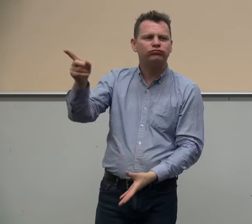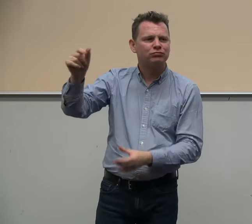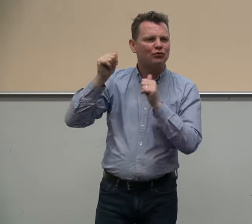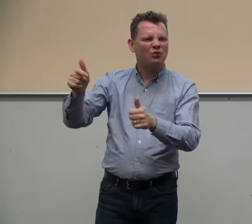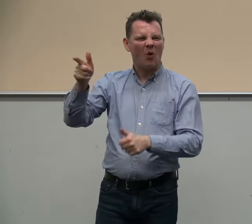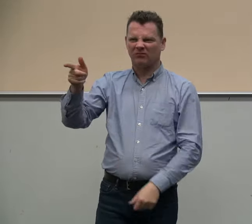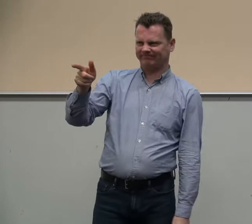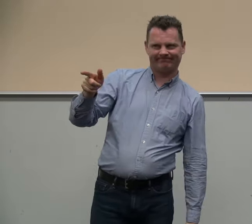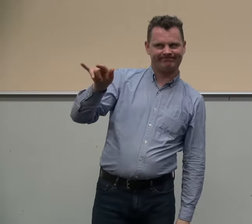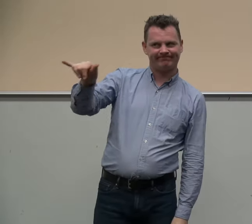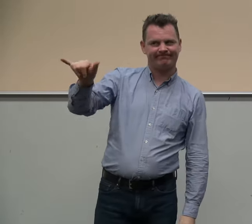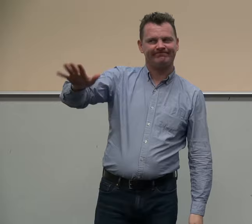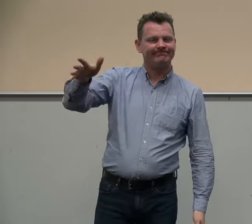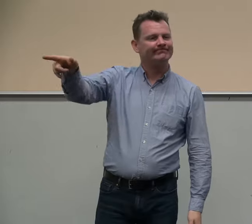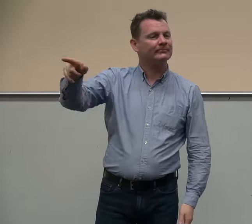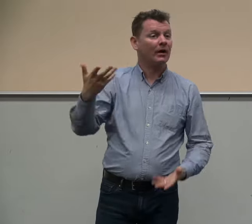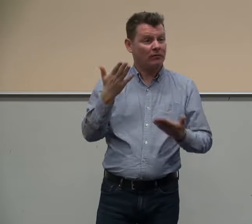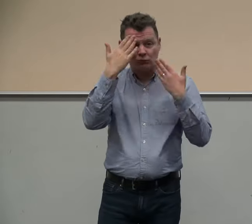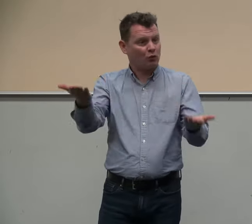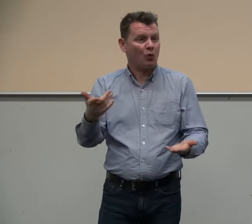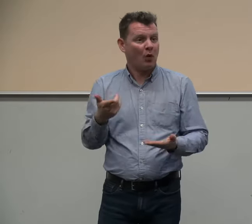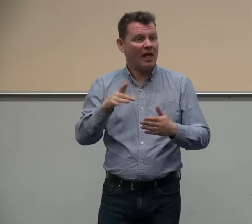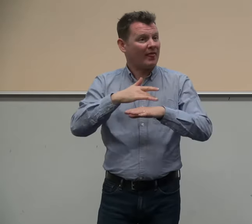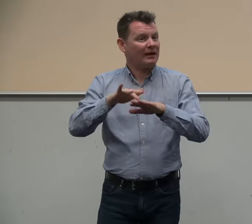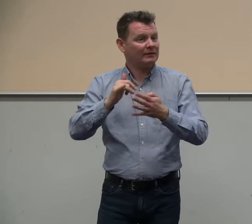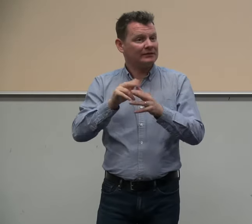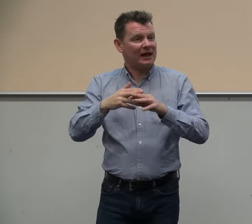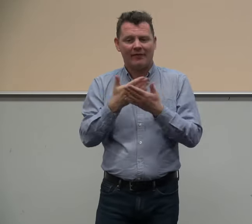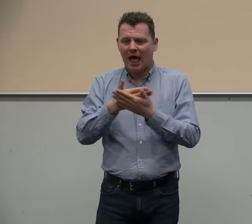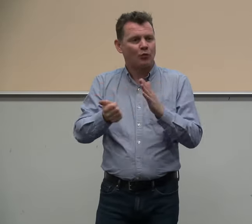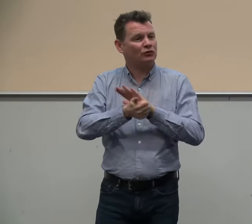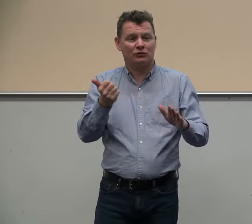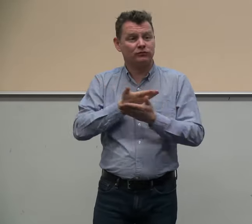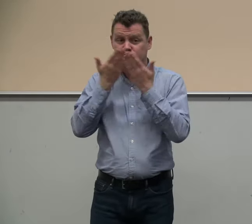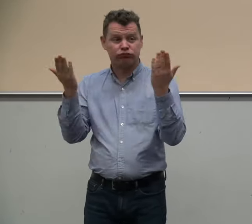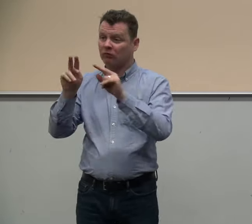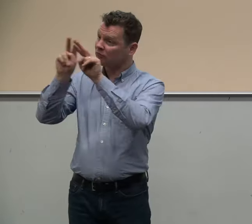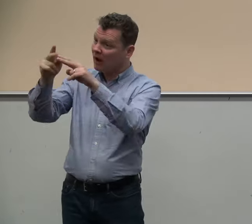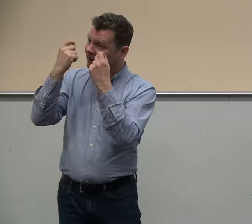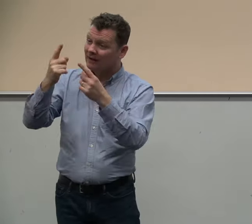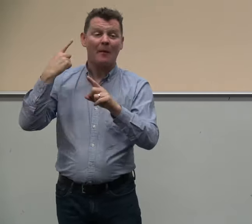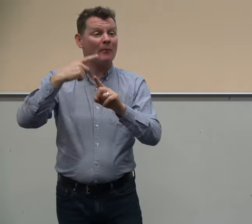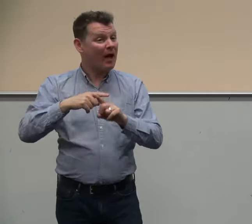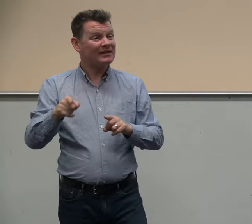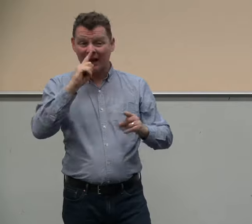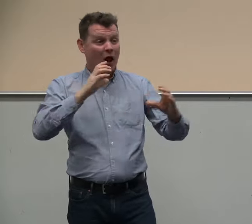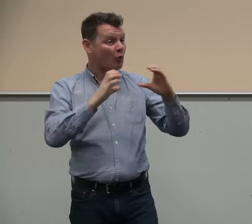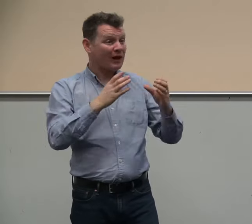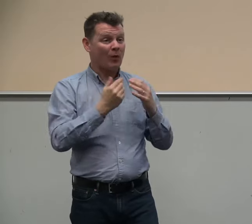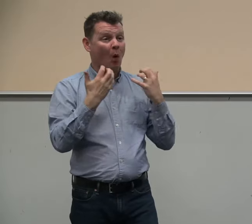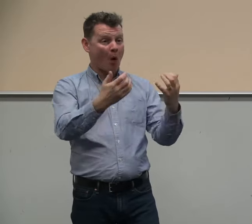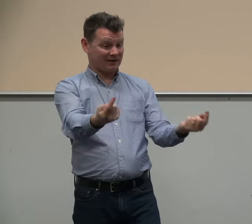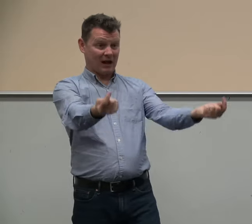fantastic. Theatre staff also don't have the language skills to communicate with deaf audience members, so there's a natural problem